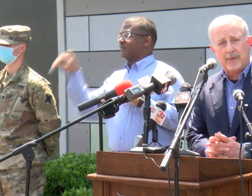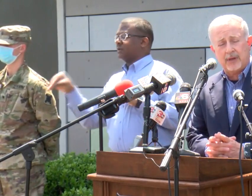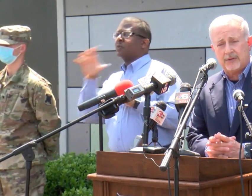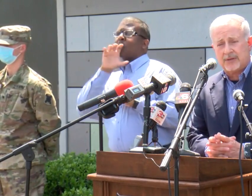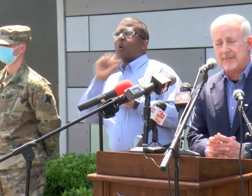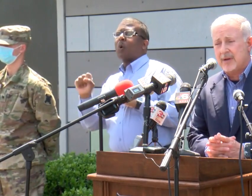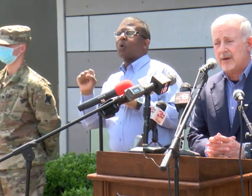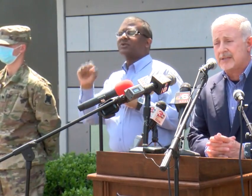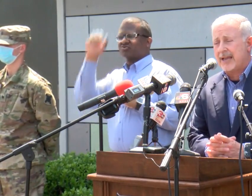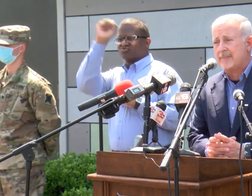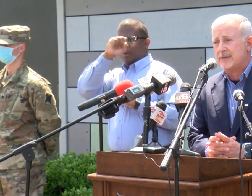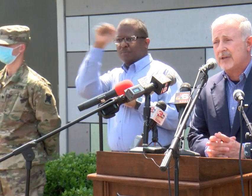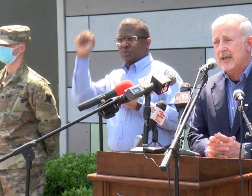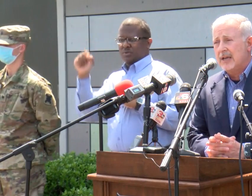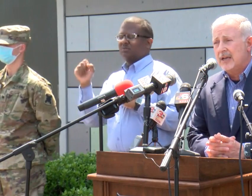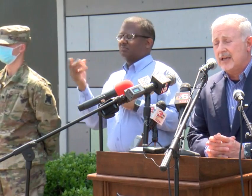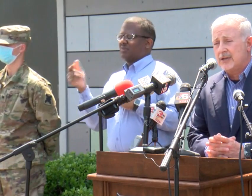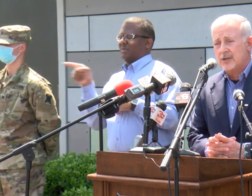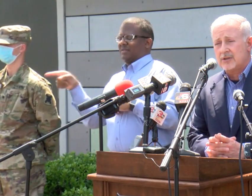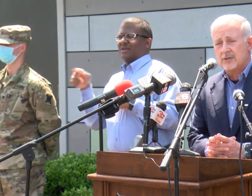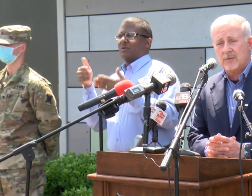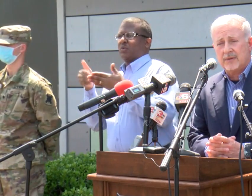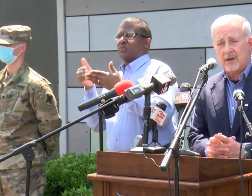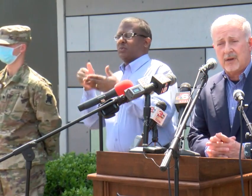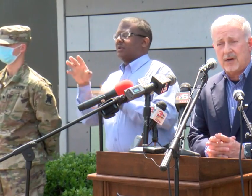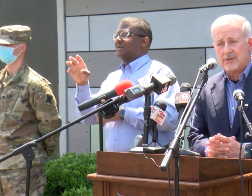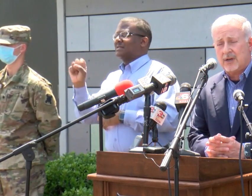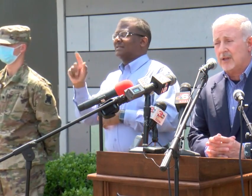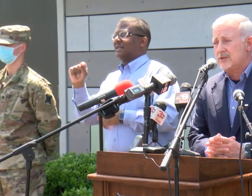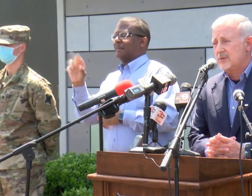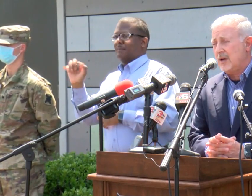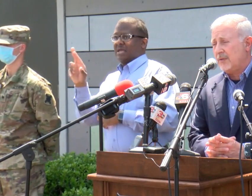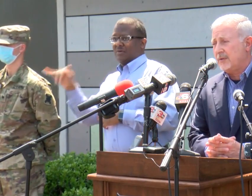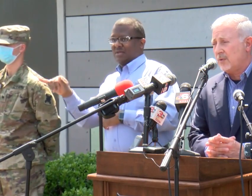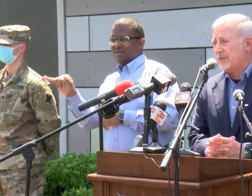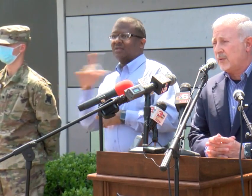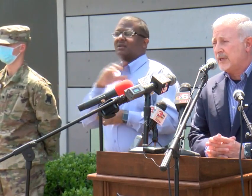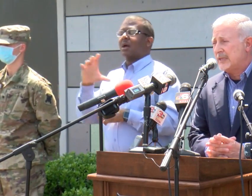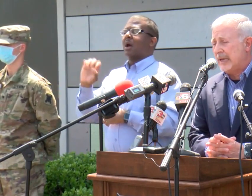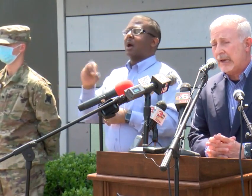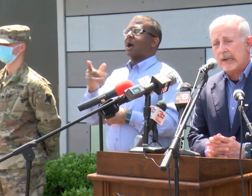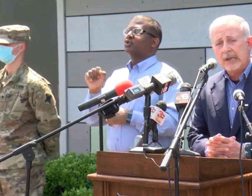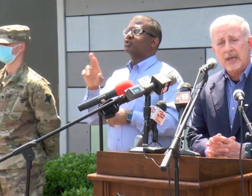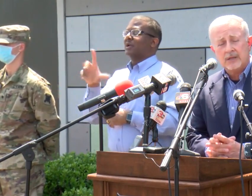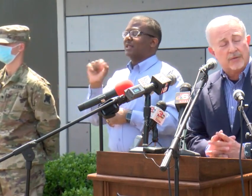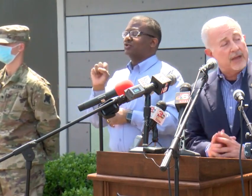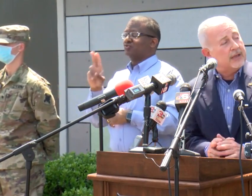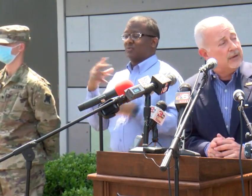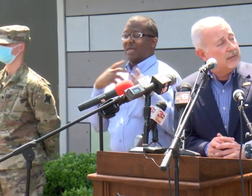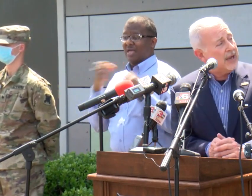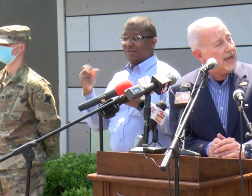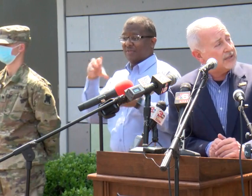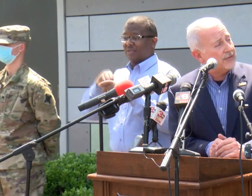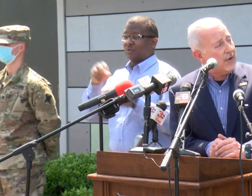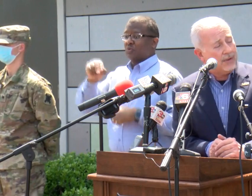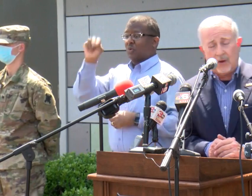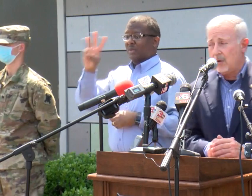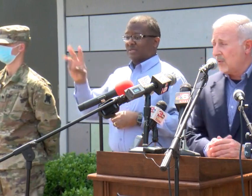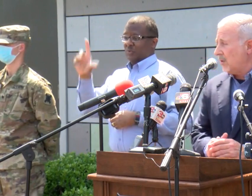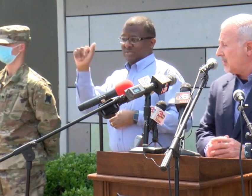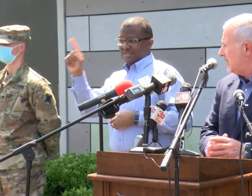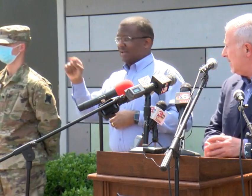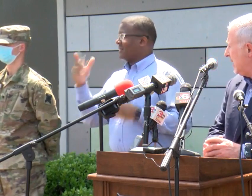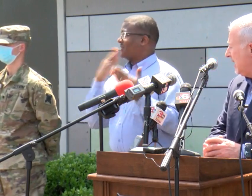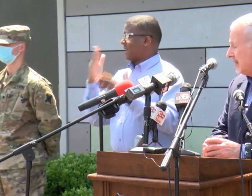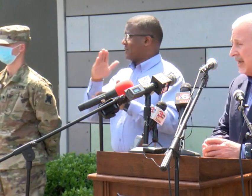Schumpert property at St. Mary's campus in conjunction with Ochsner LSU Health of North Louisiana. So thank you guys for all the